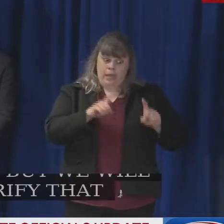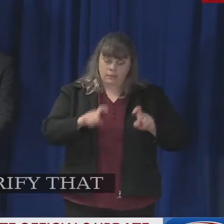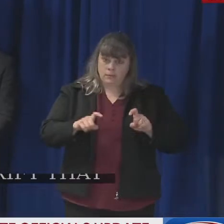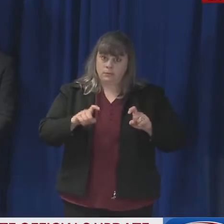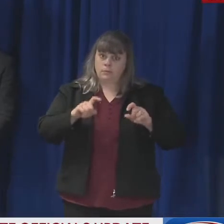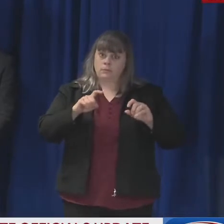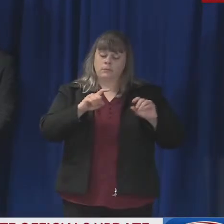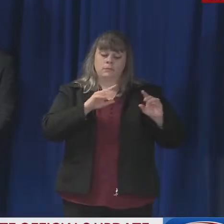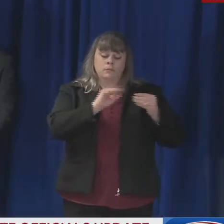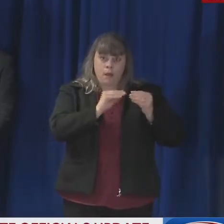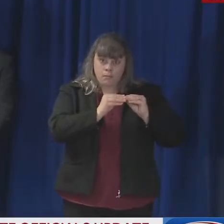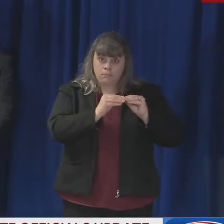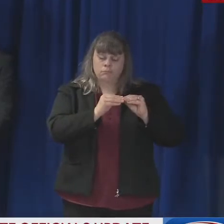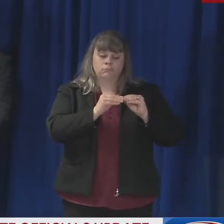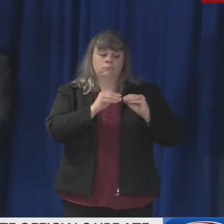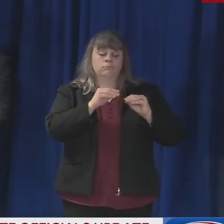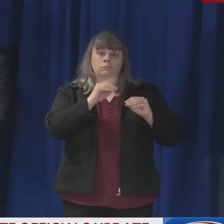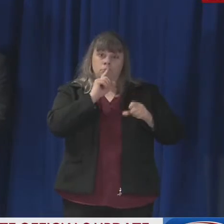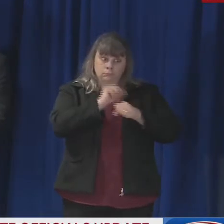last 2 weeks,